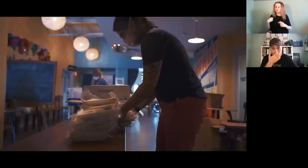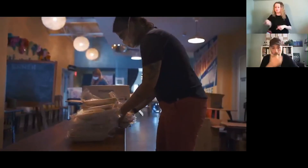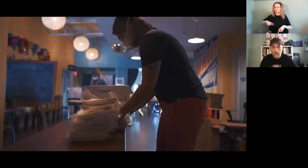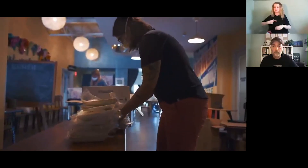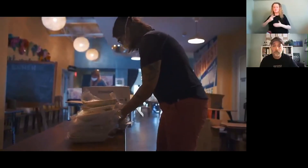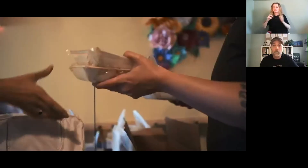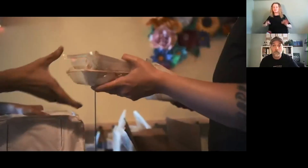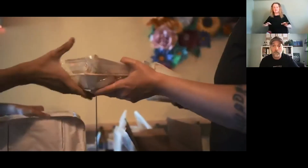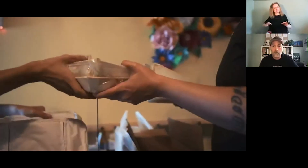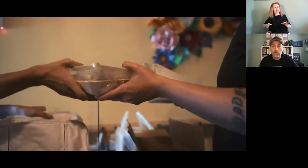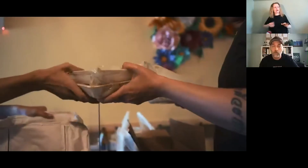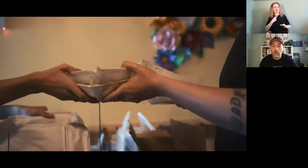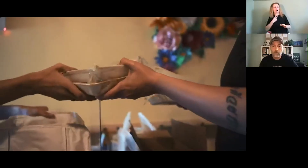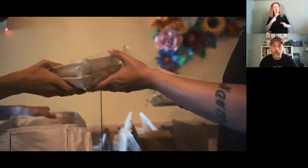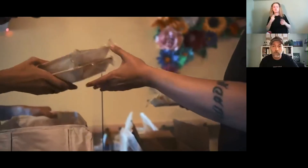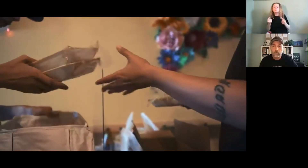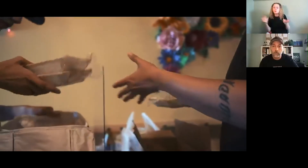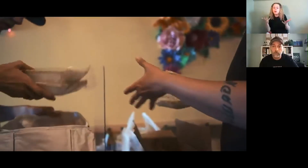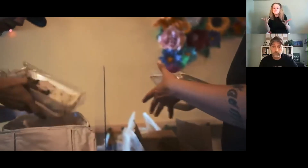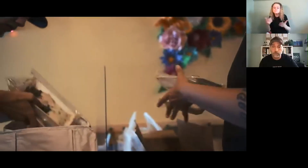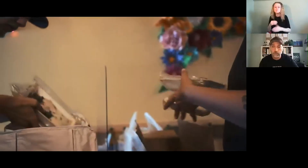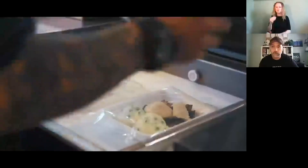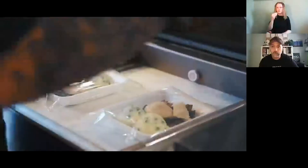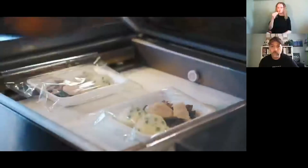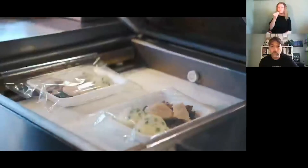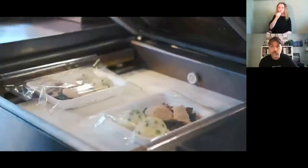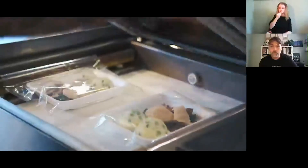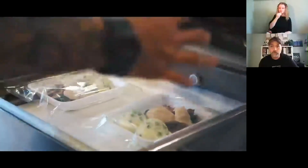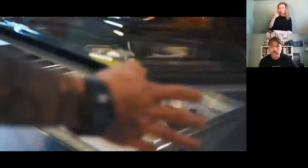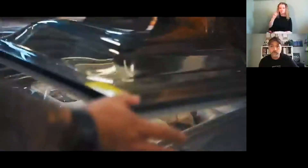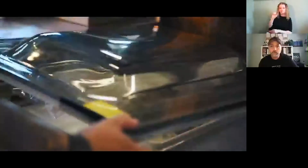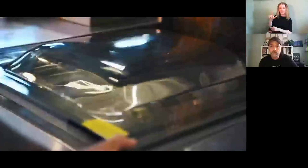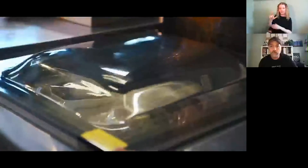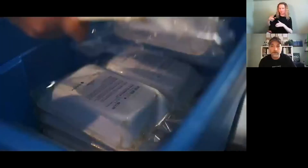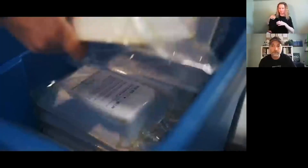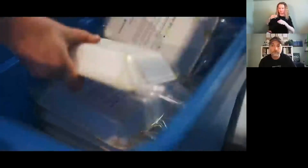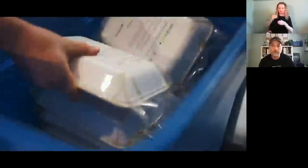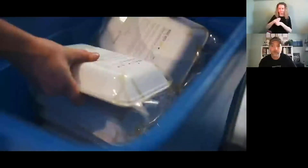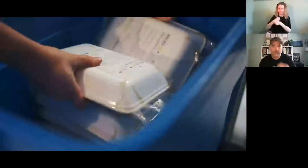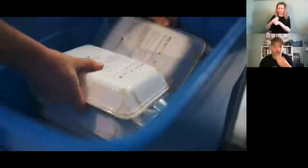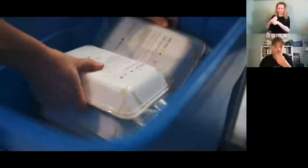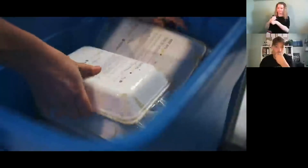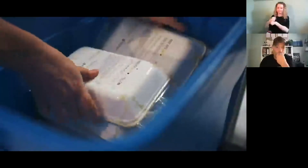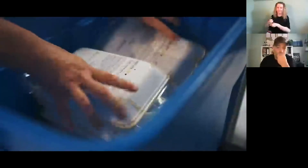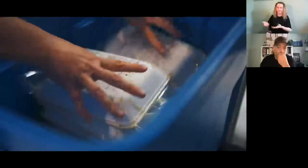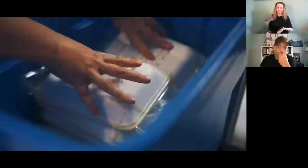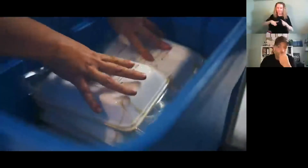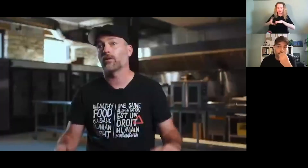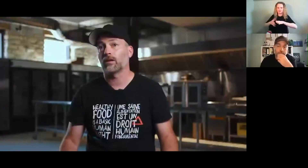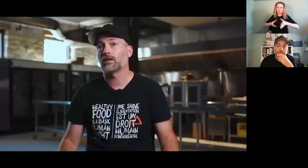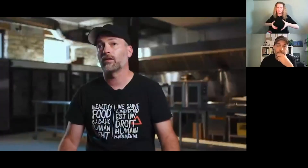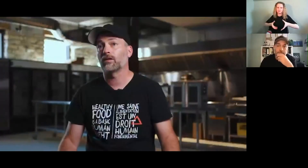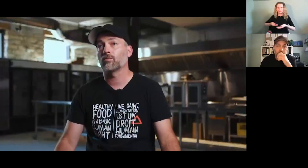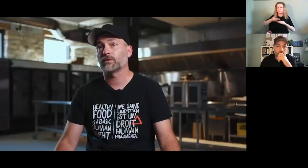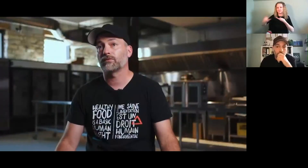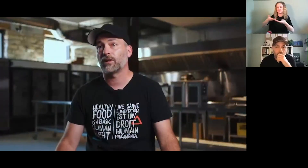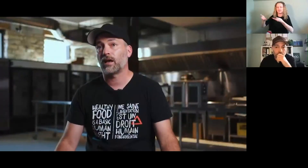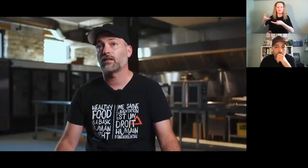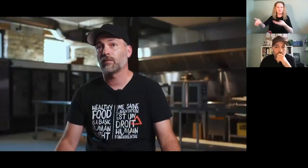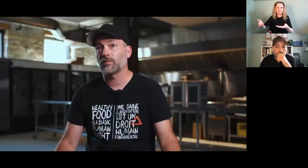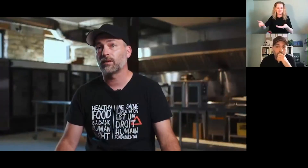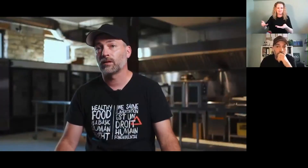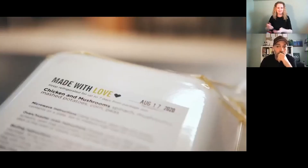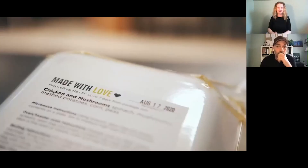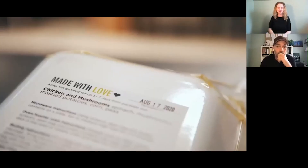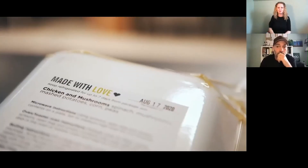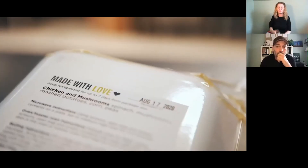can get handed out. People can take them home and you can heat them up regardless of any kind of equipment that you have. The idea was to keep people in their homes if they